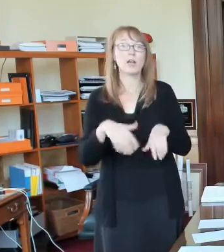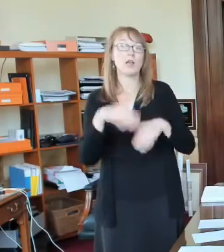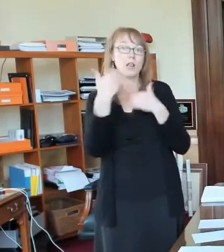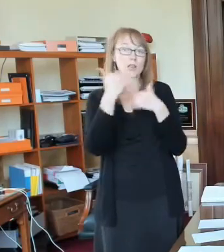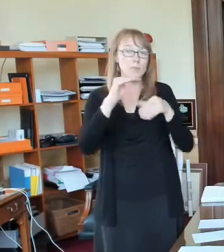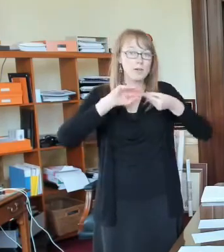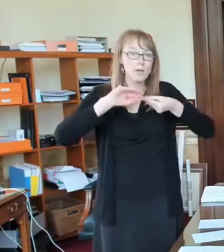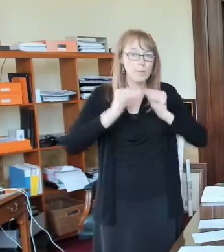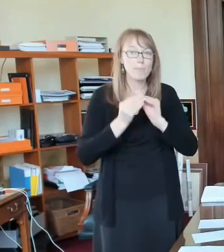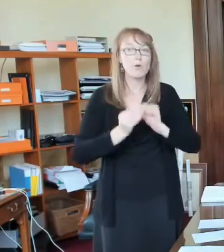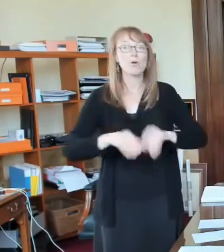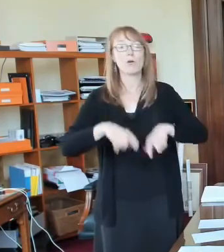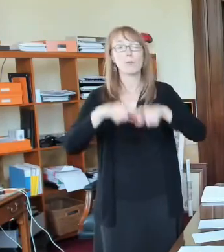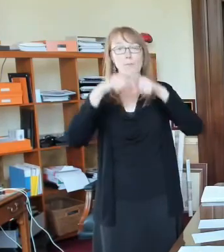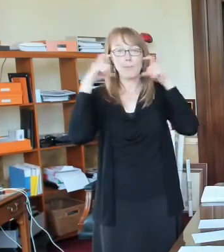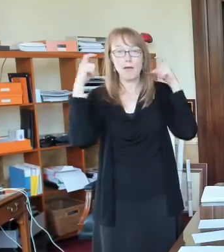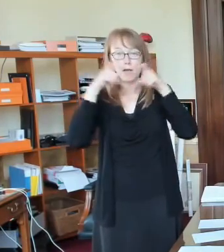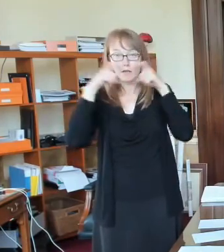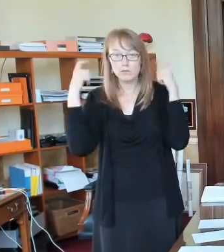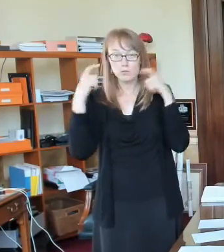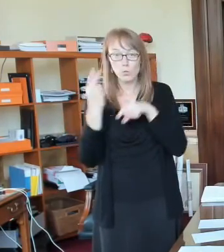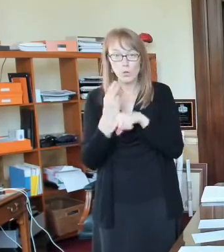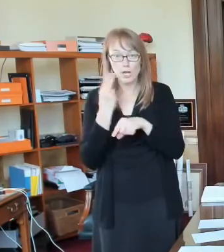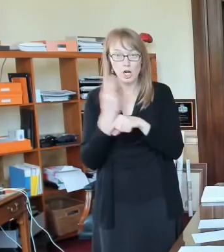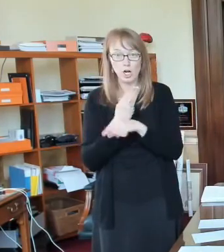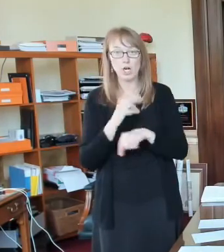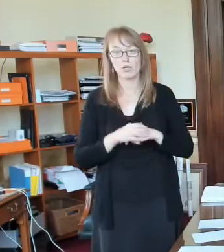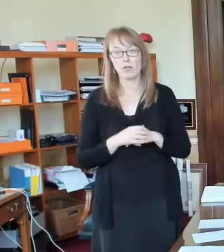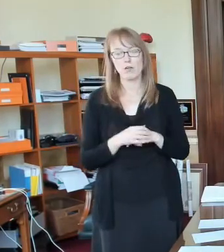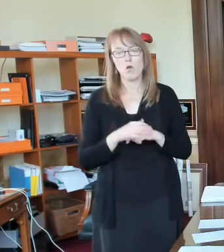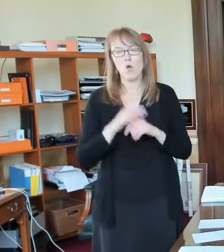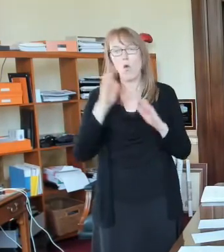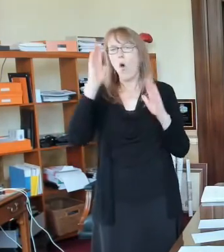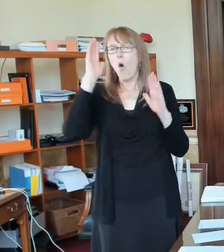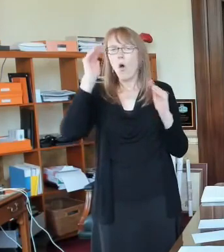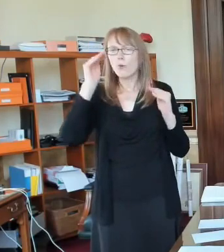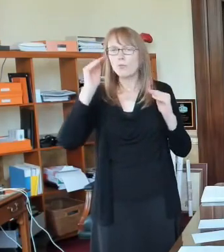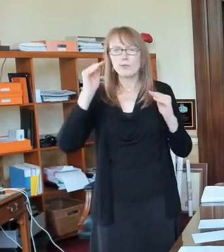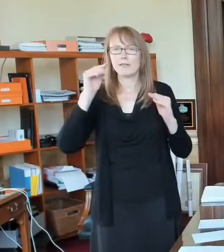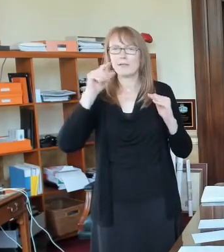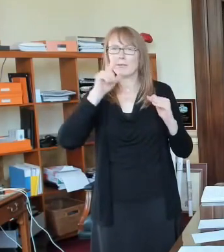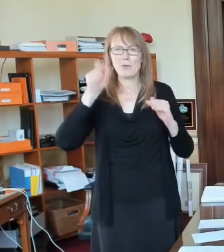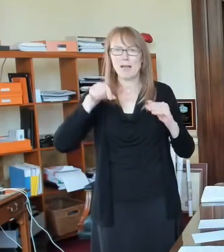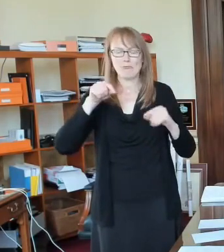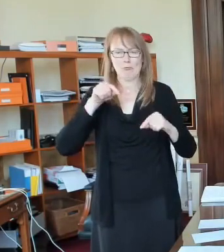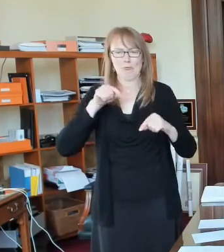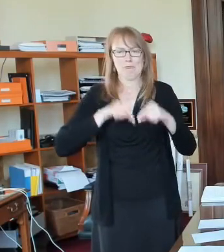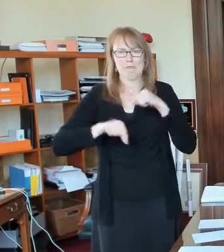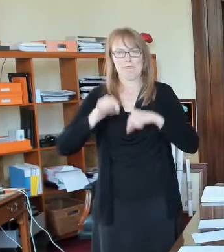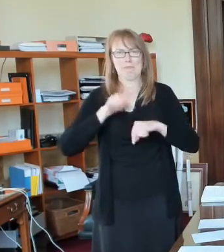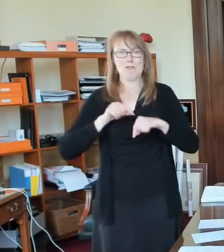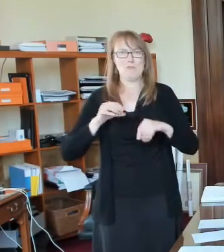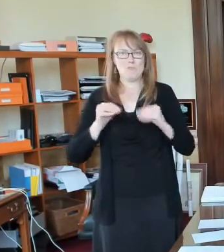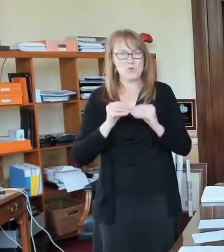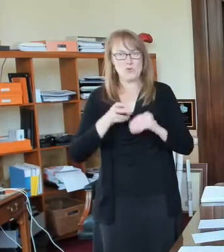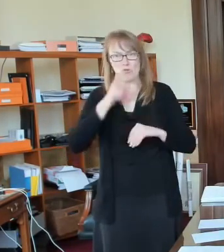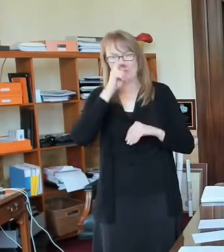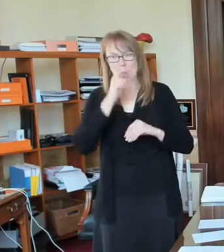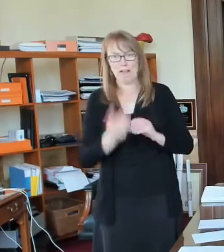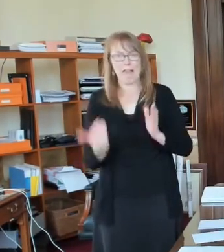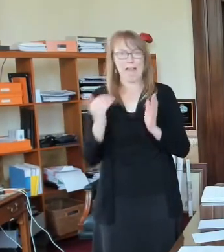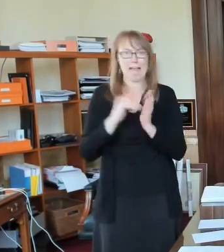back, because we've issued lots of orders along the way, and we hope not to have to pull back and pull some of those